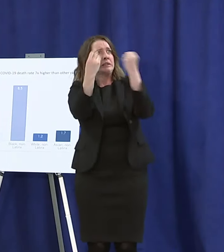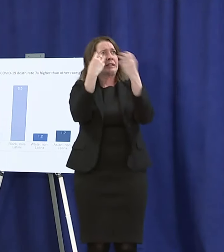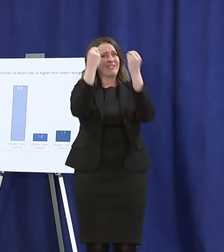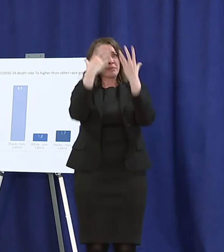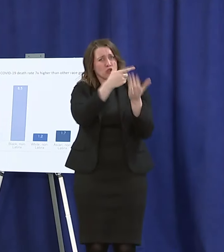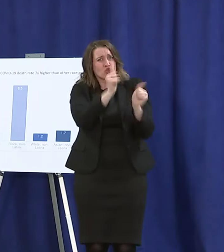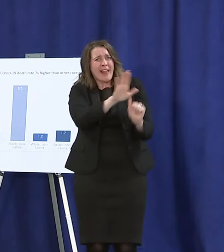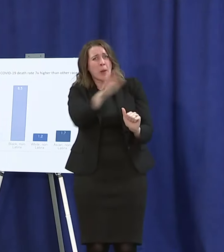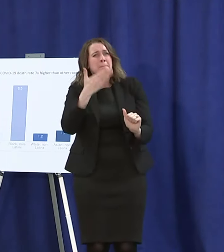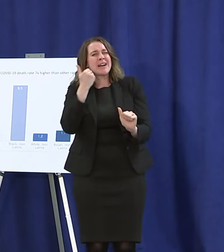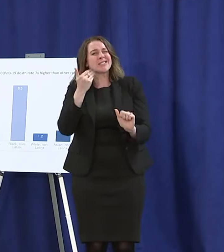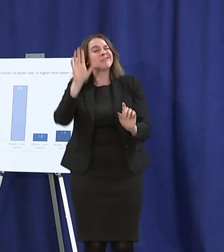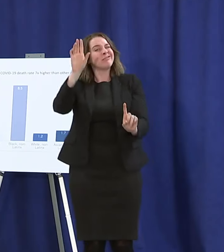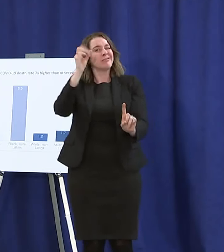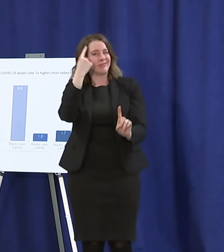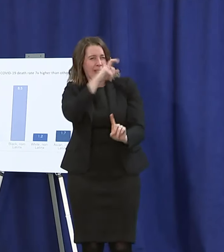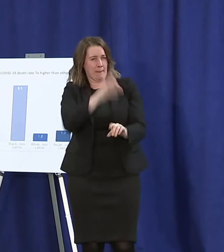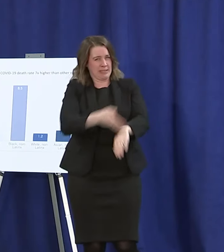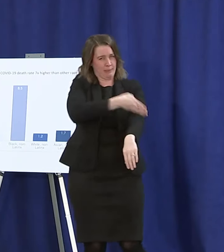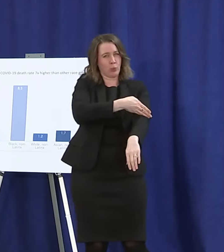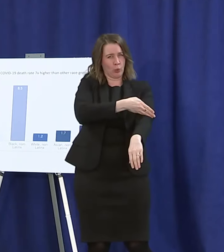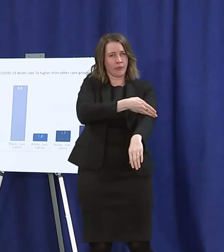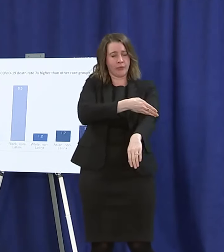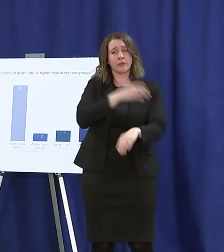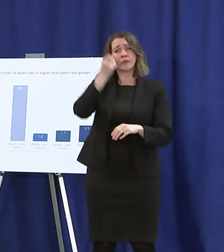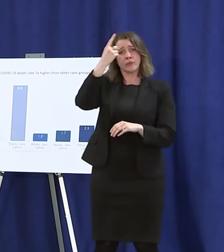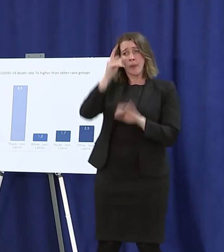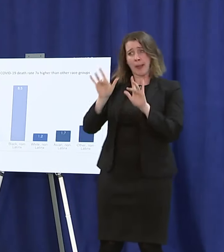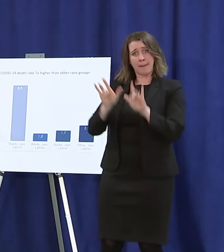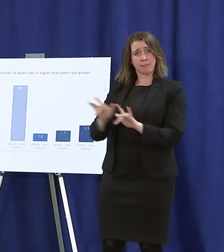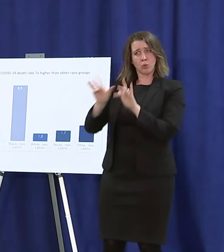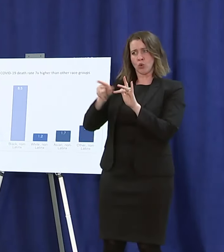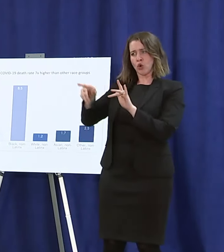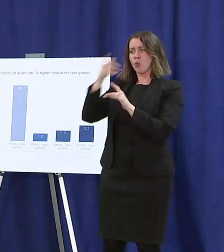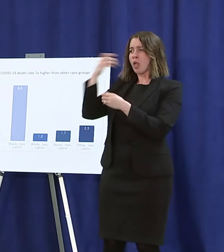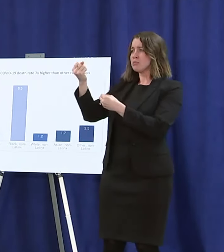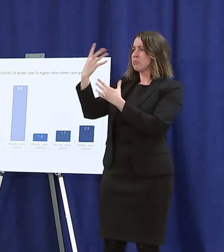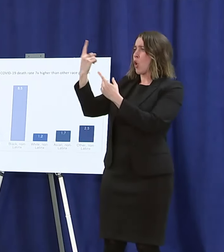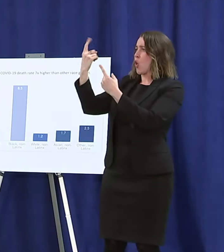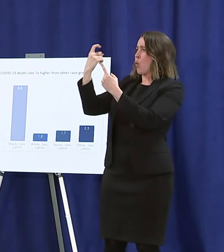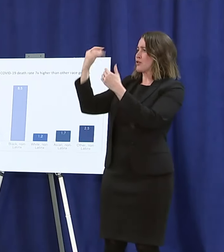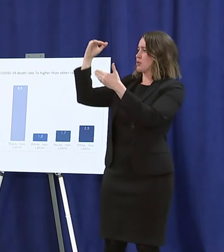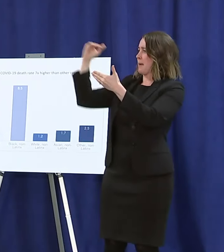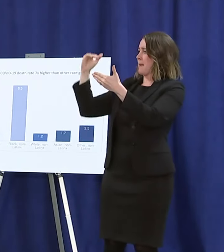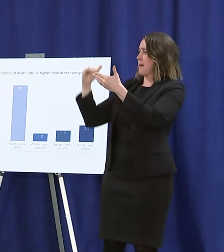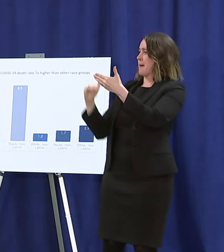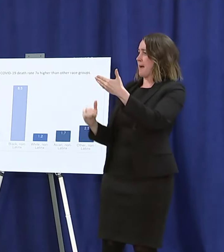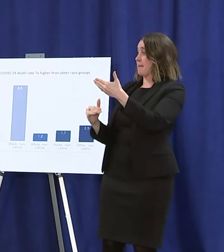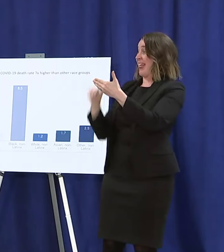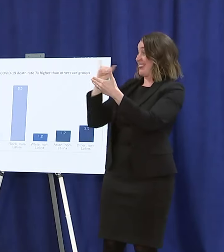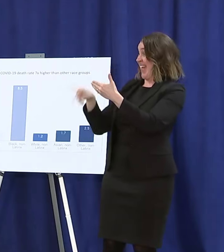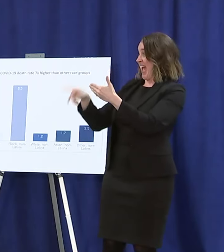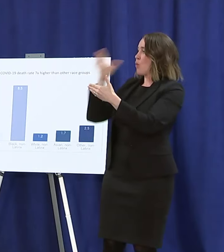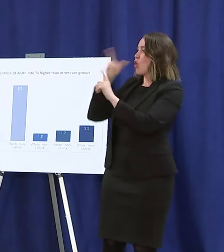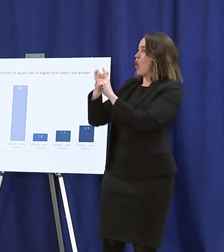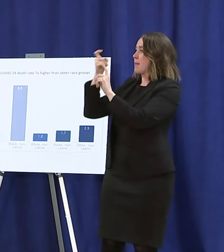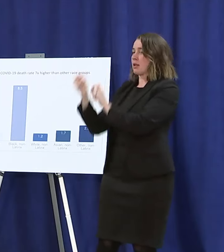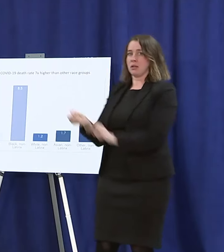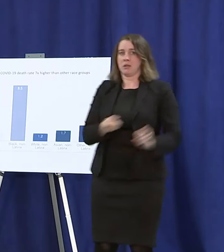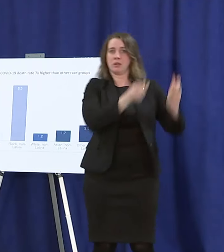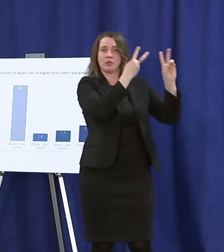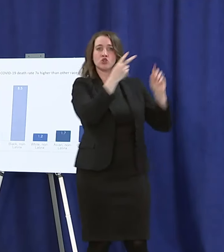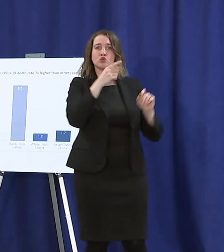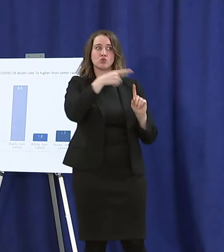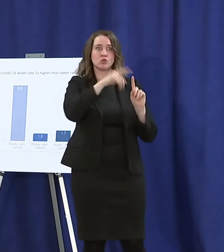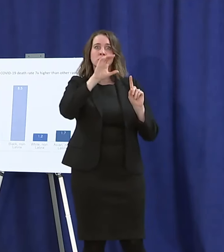of different pieces of data that they have to enter into a system that then gets shared with CDPH and IDPH. And what we're